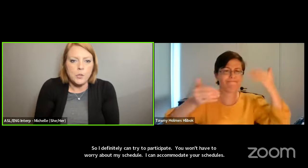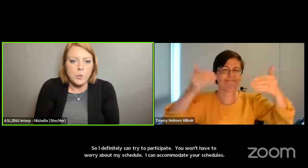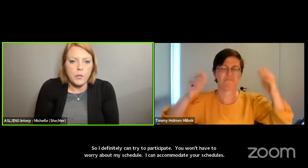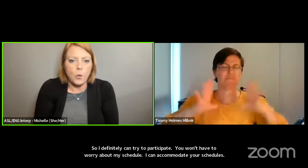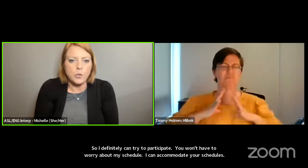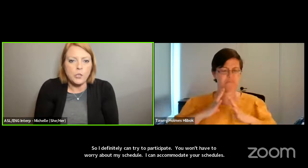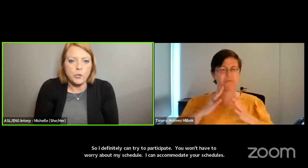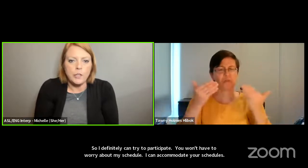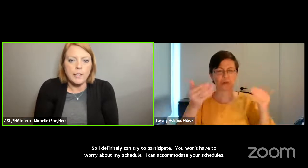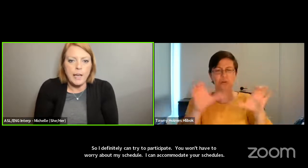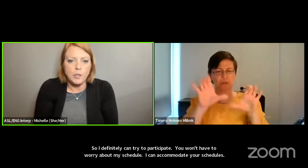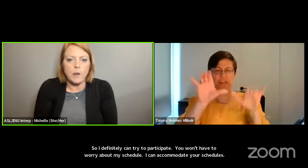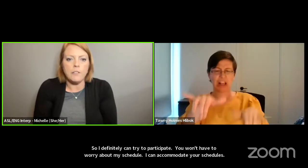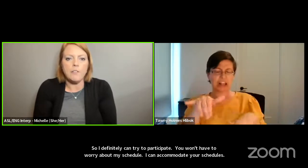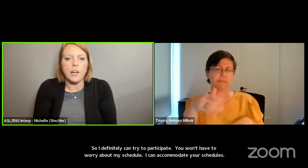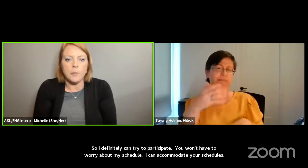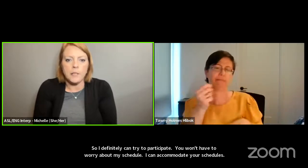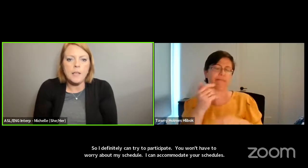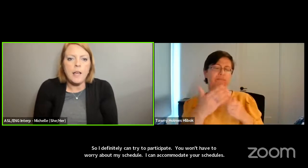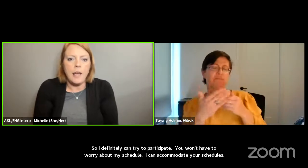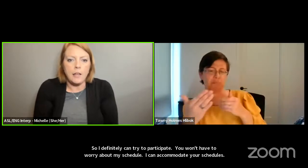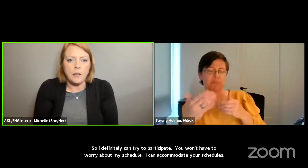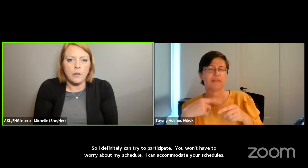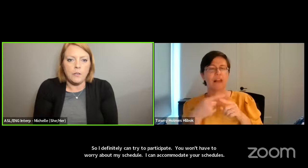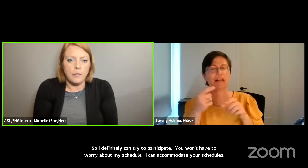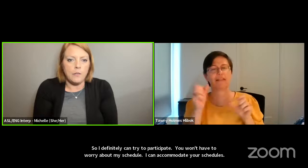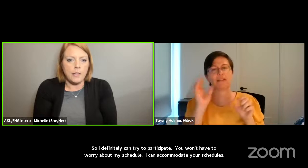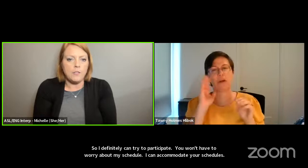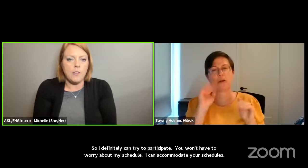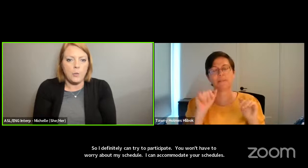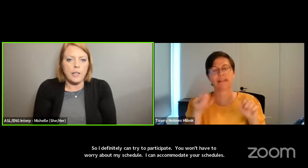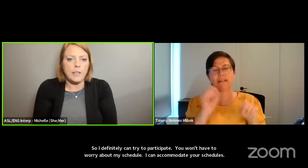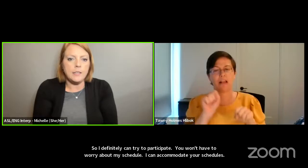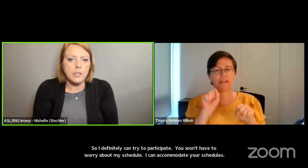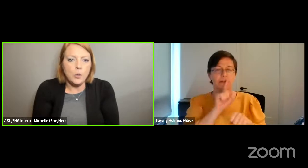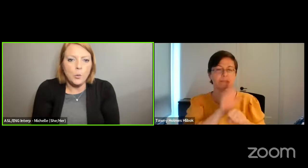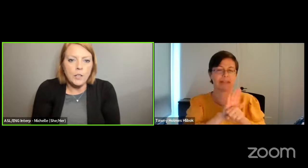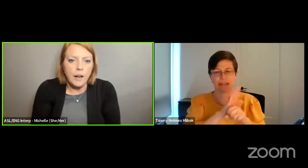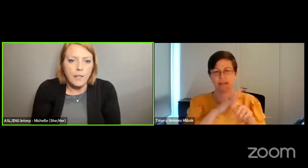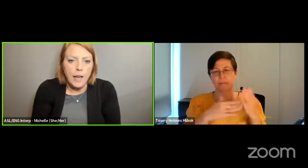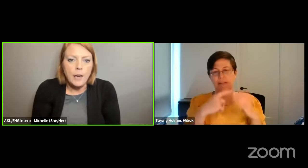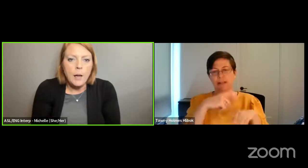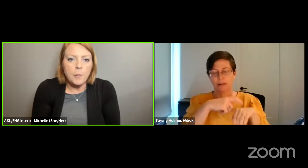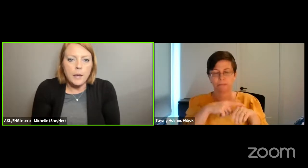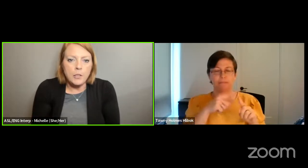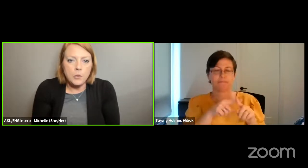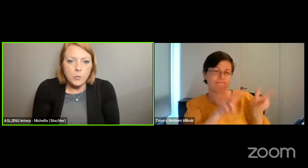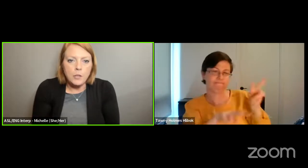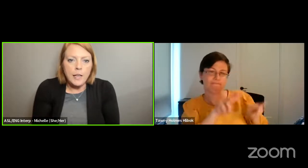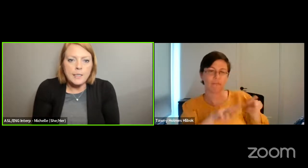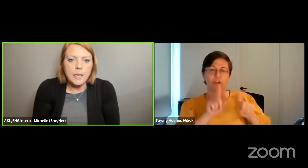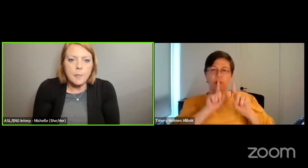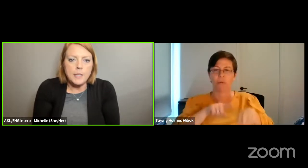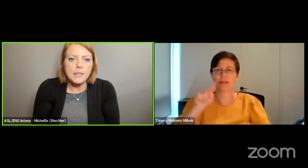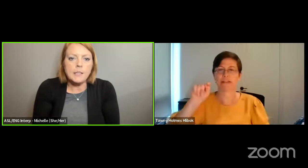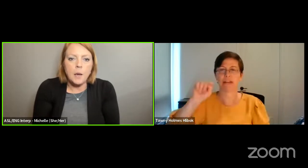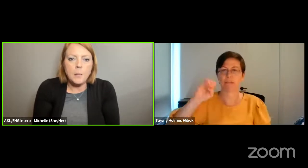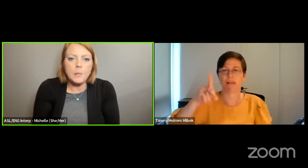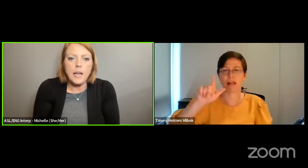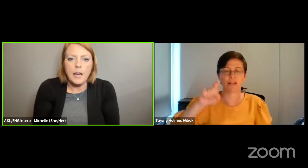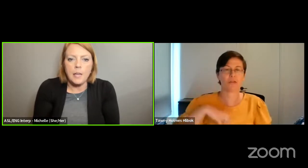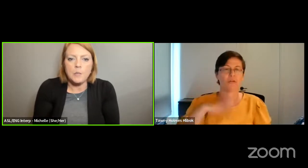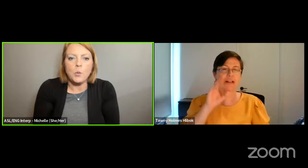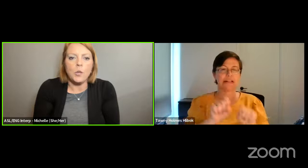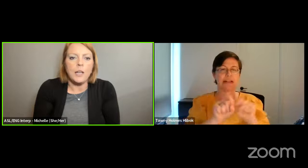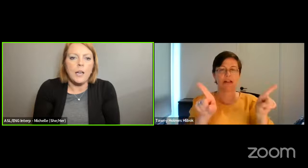have some issues with the older children in K-12 environments, and that's fine. We can continue to work on that, but I would like to commit